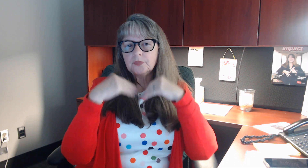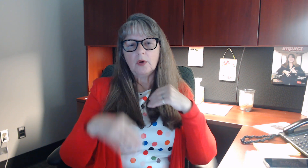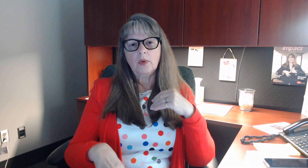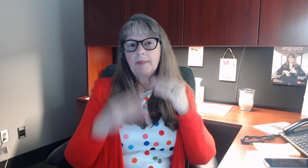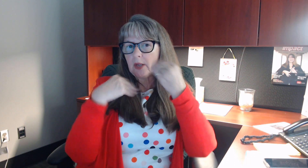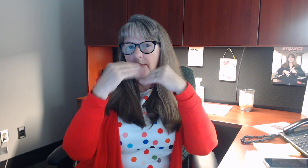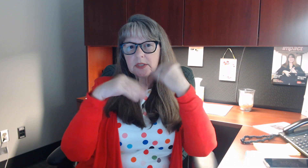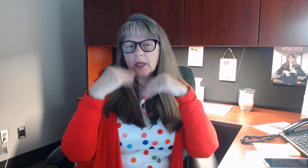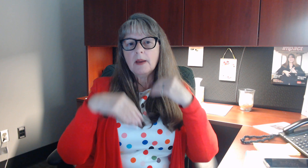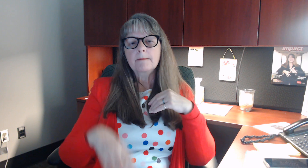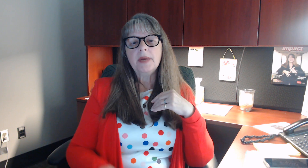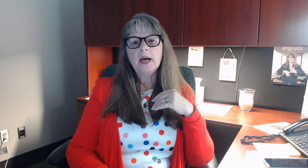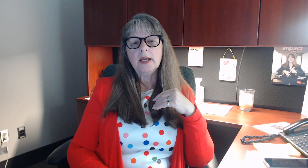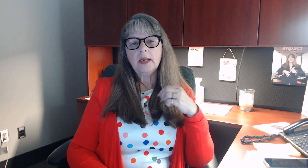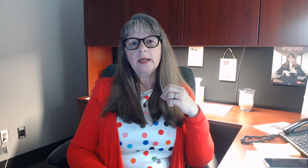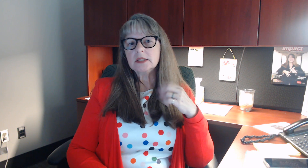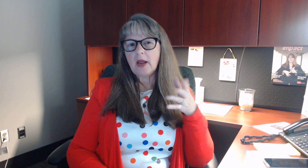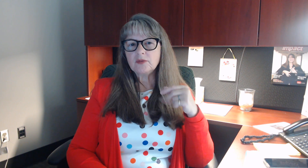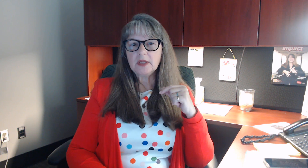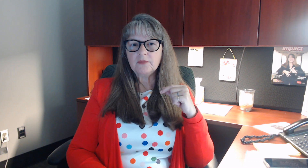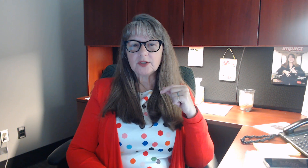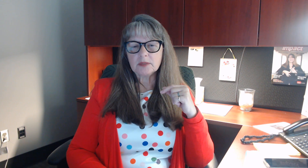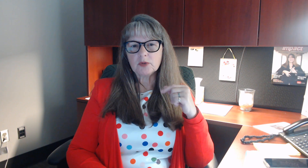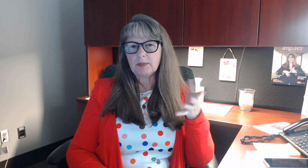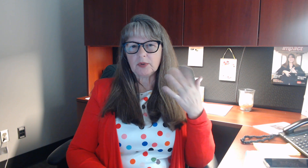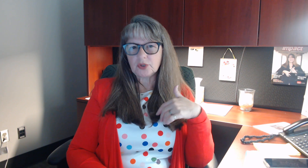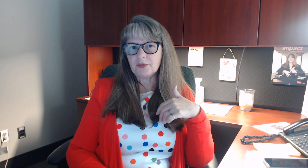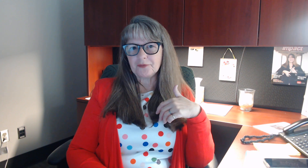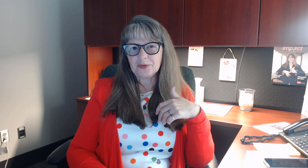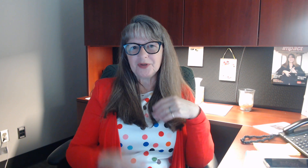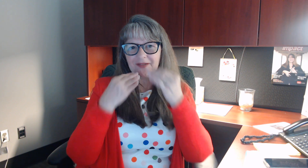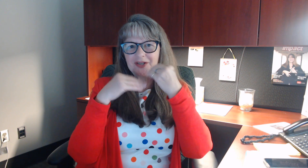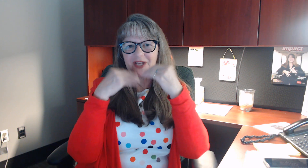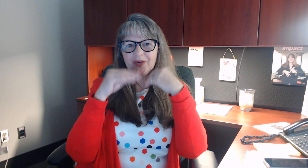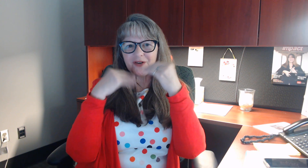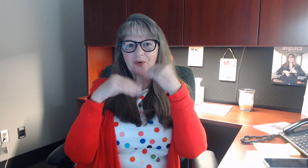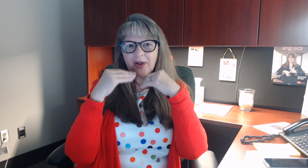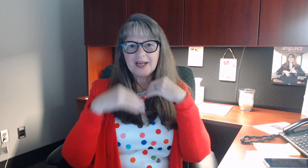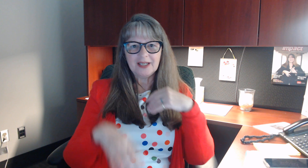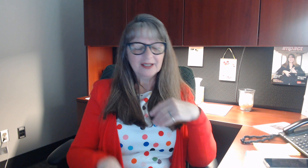a banquet, but it doesn't have to be done fast because most people don't shovel the food down. They just have a lot of variety.